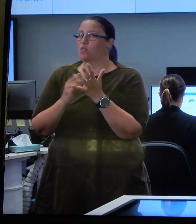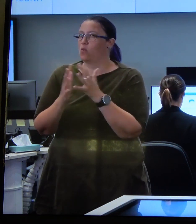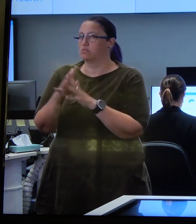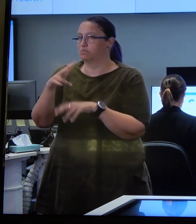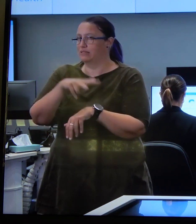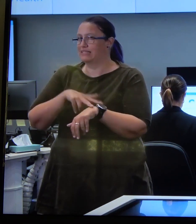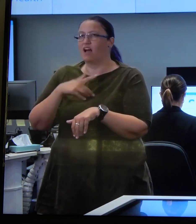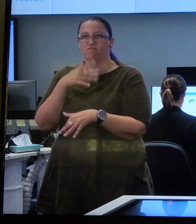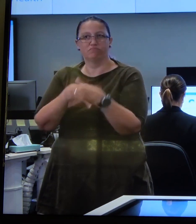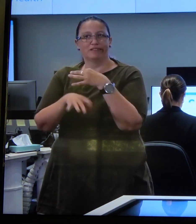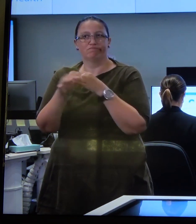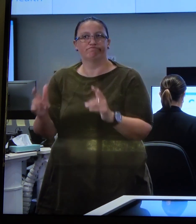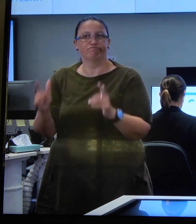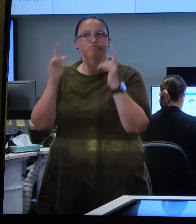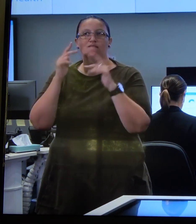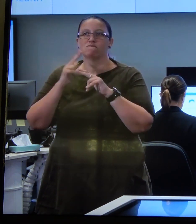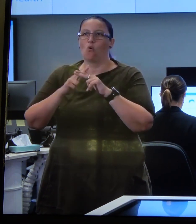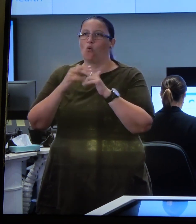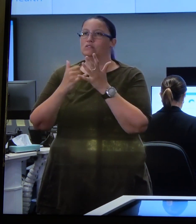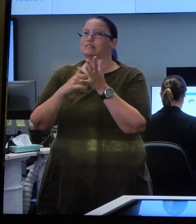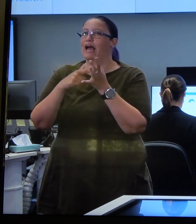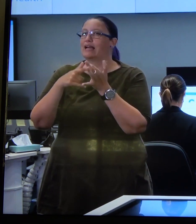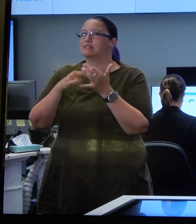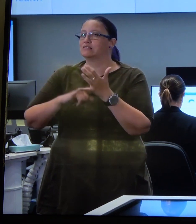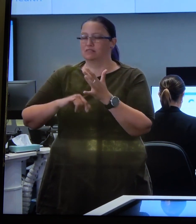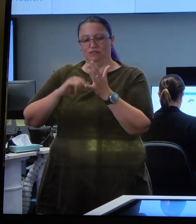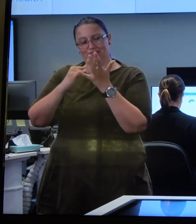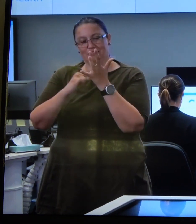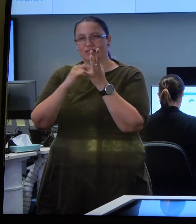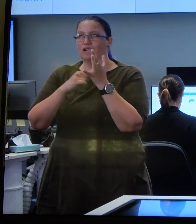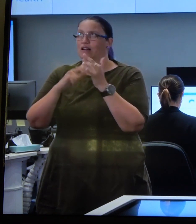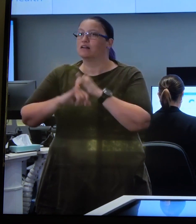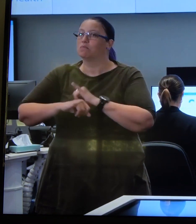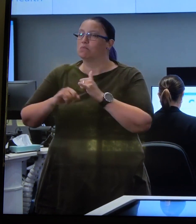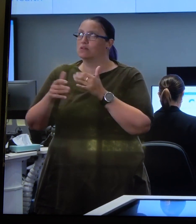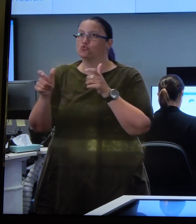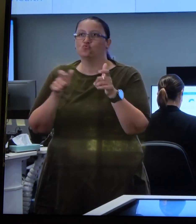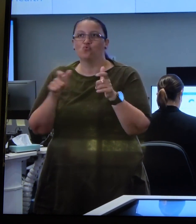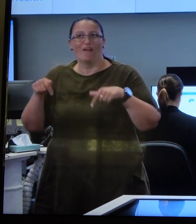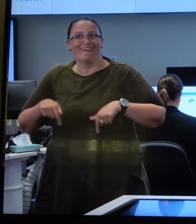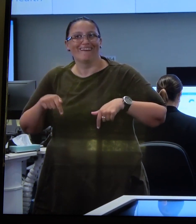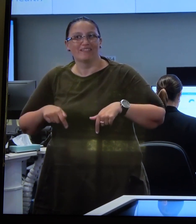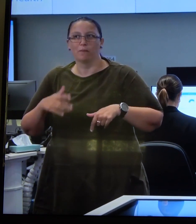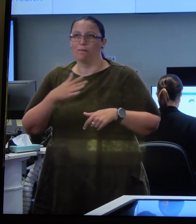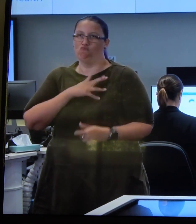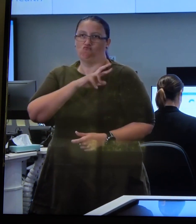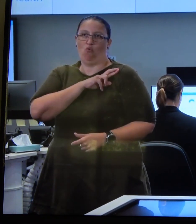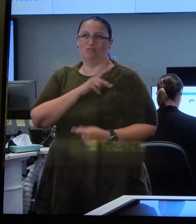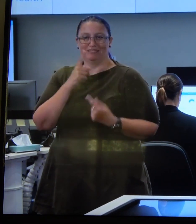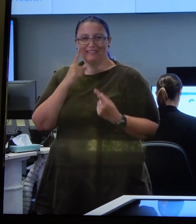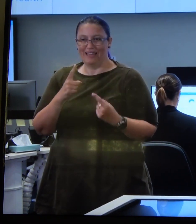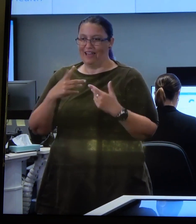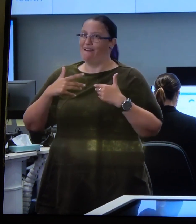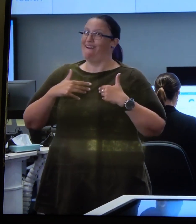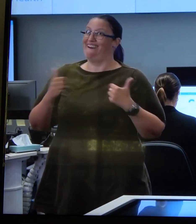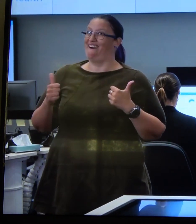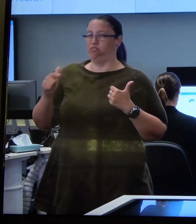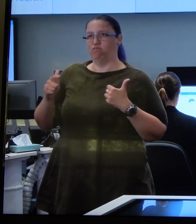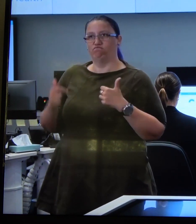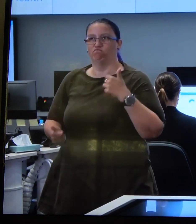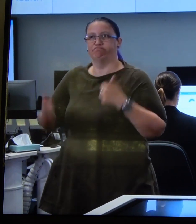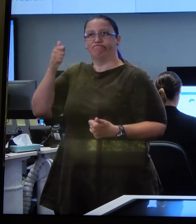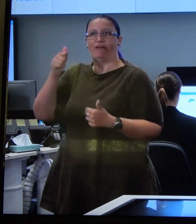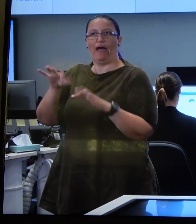Emergency Operations Controller. In that role, what we've seen here today is health. The combat agency